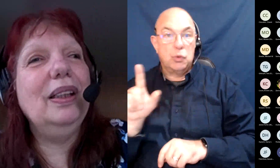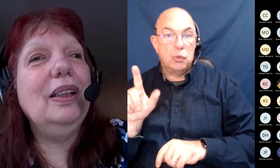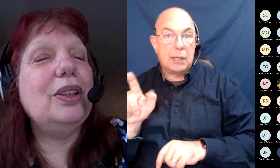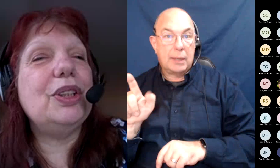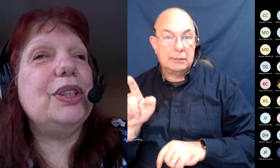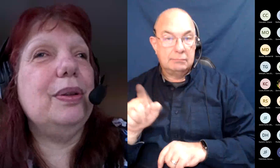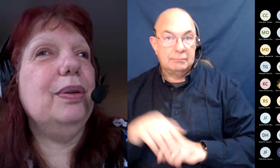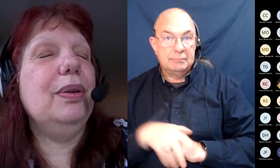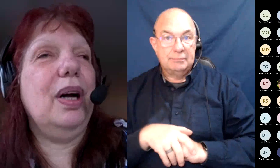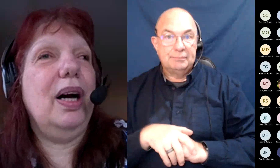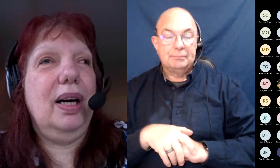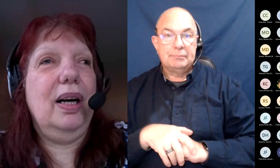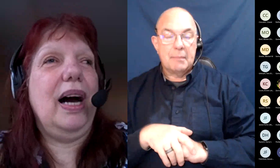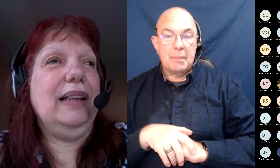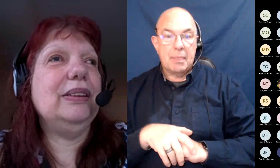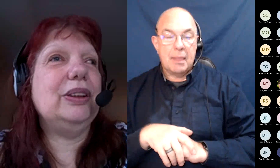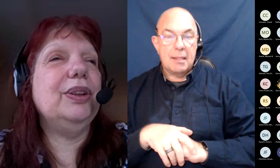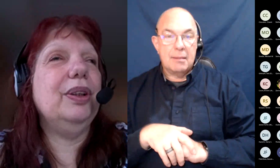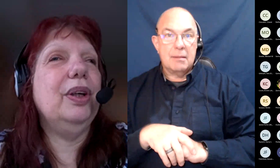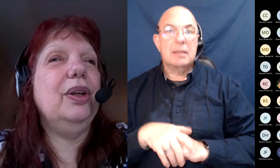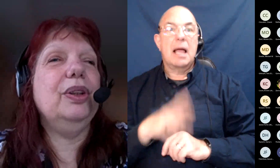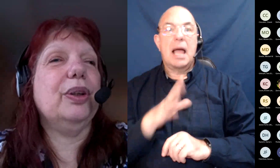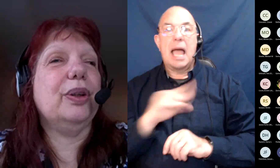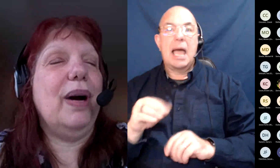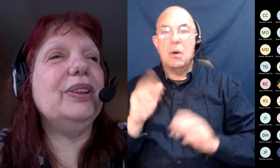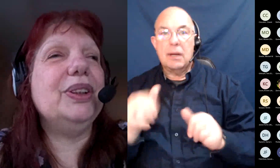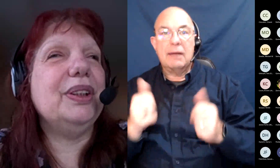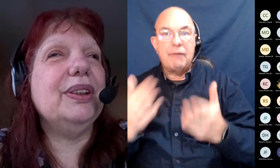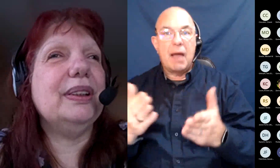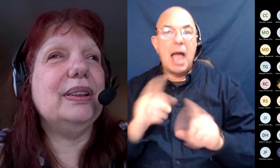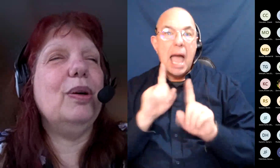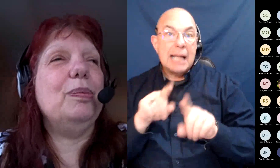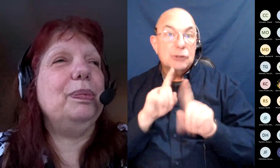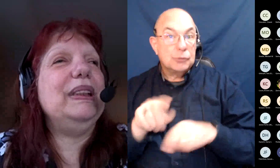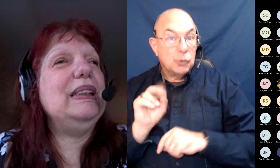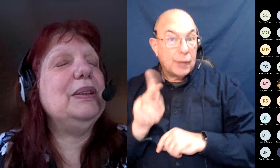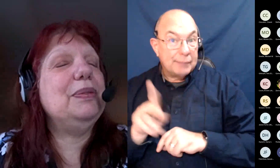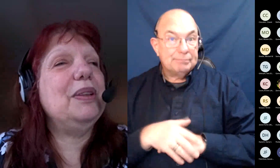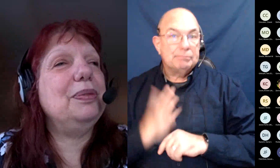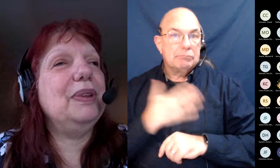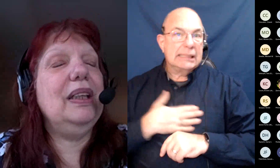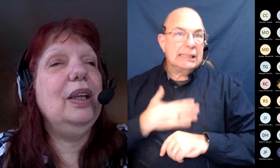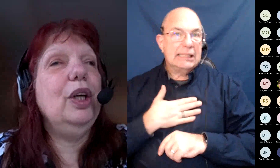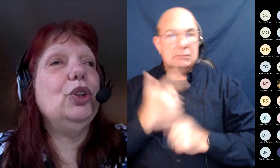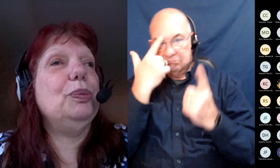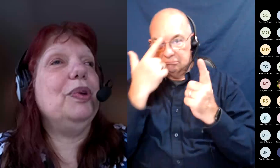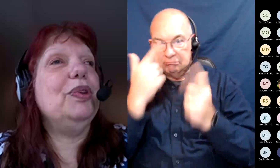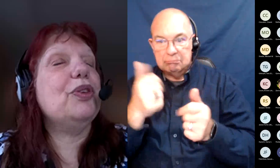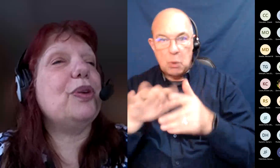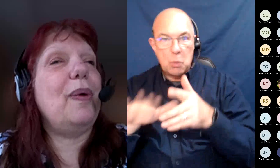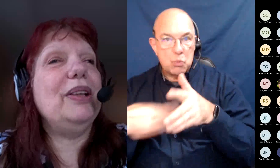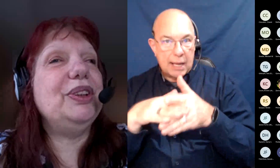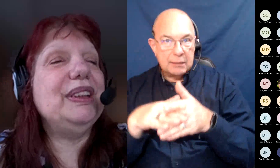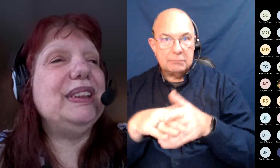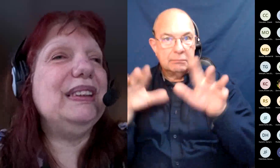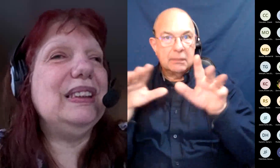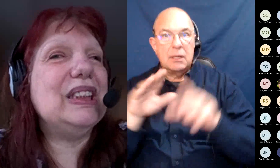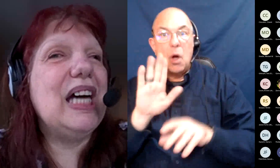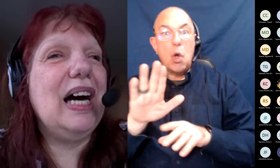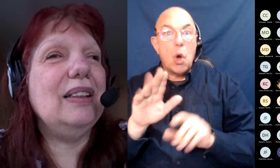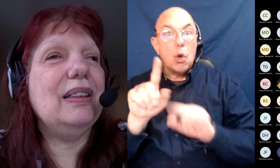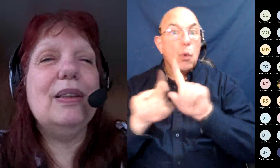2:21 to answer your questions. So please feel free to put those